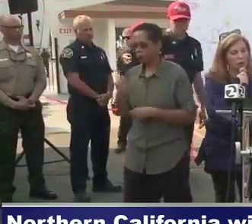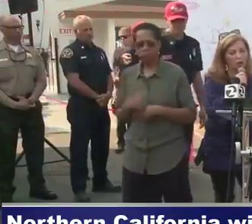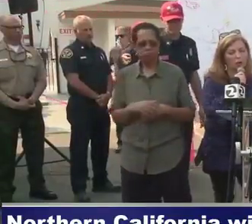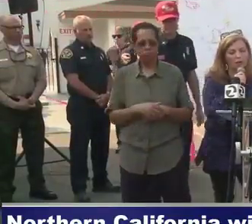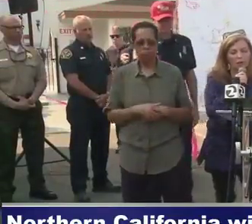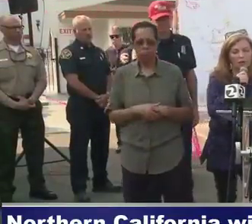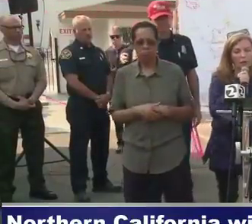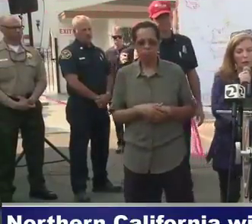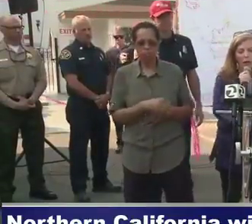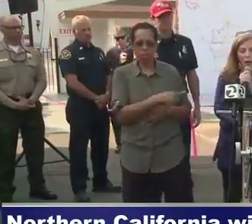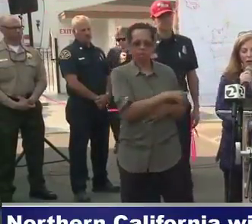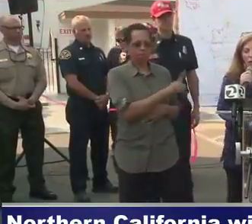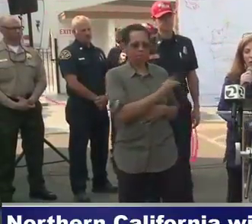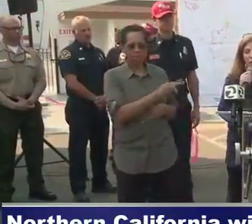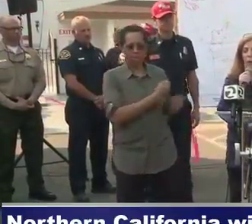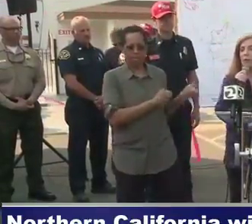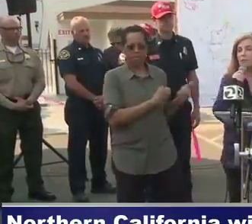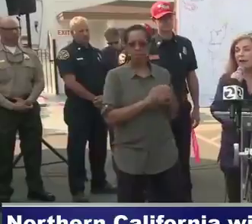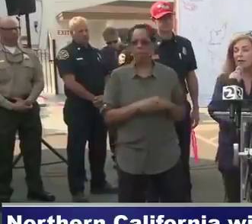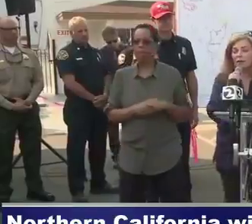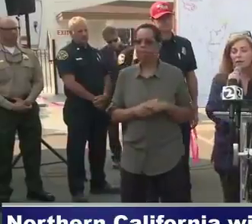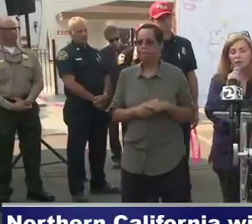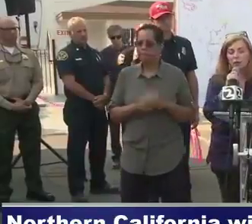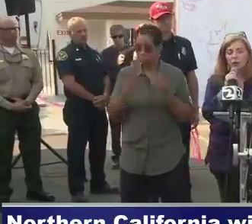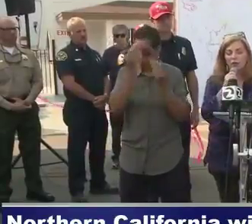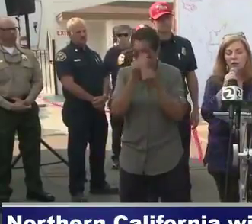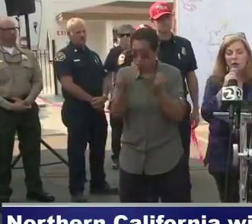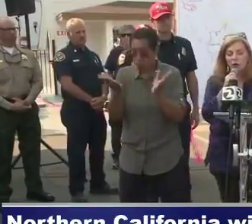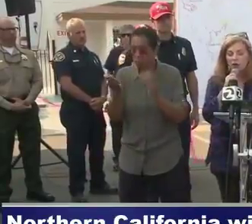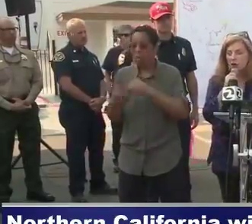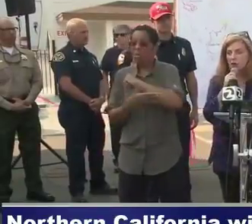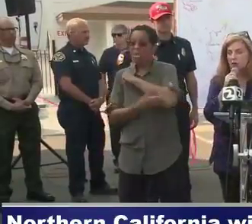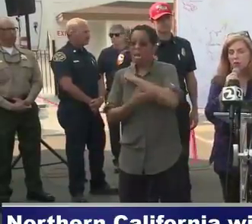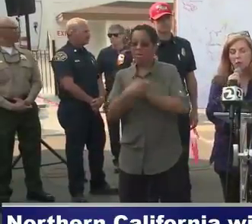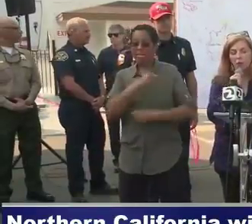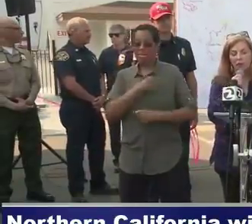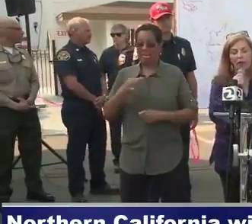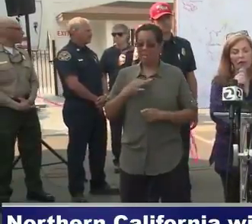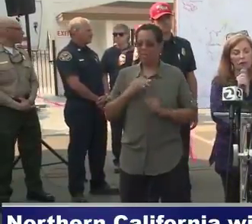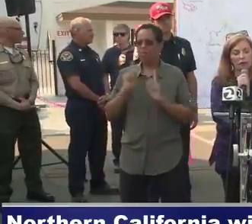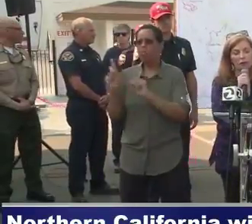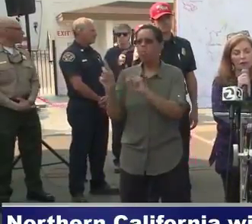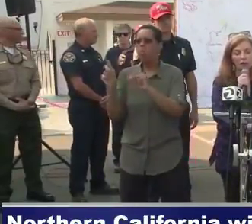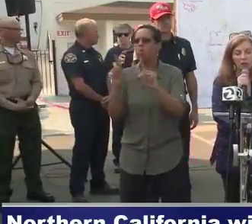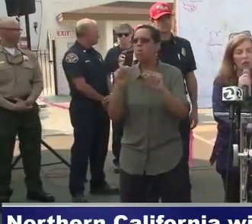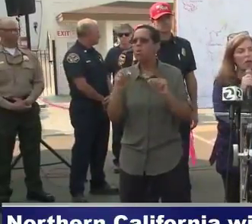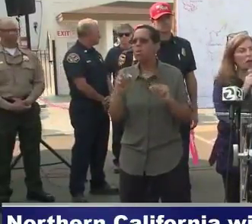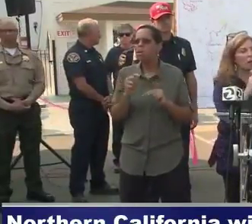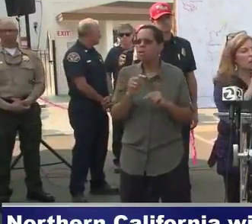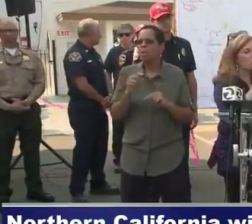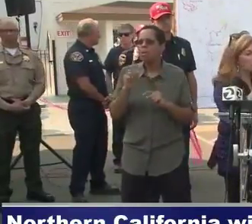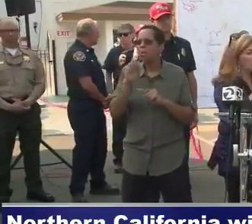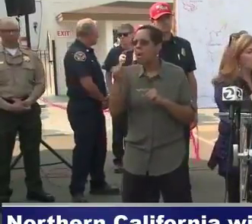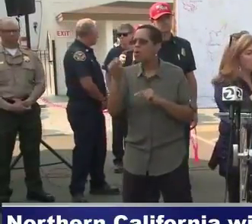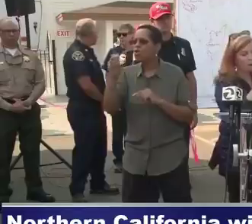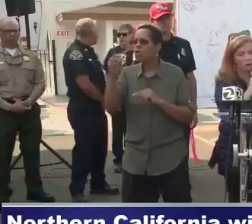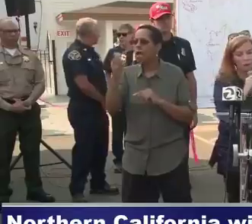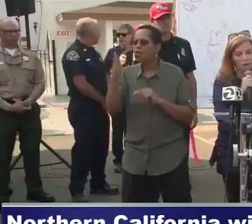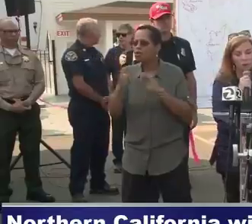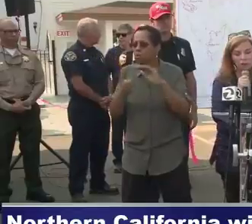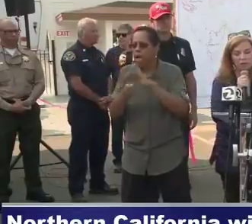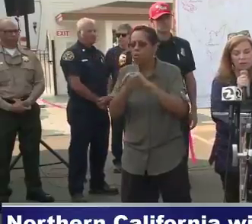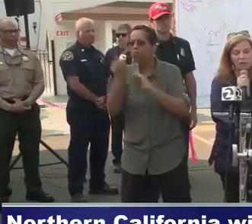want to close by saying that we have county staff continuing to visit all the shelters with that information about where to